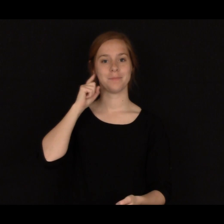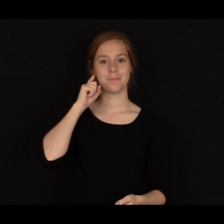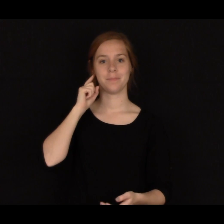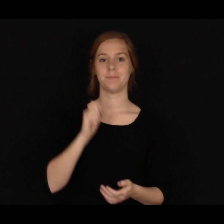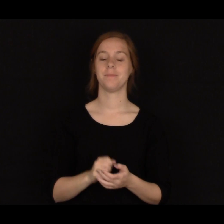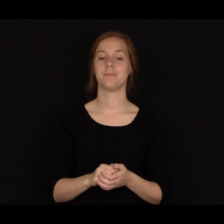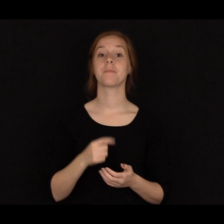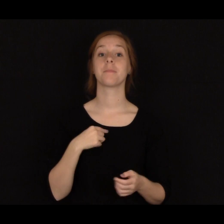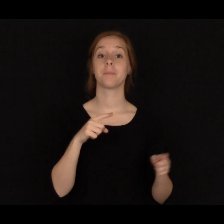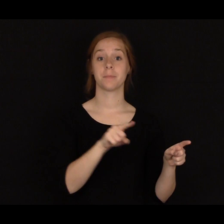deaf.